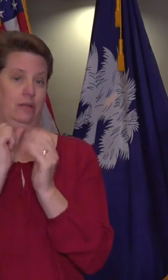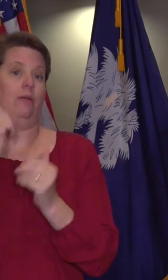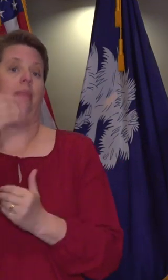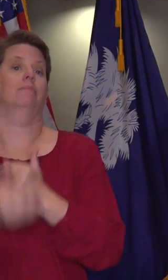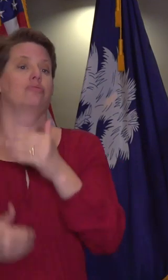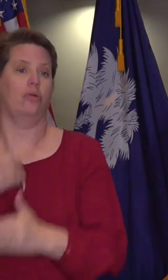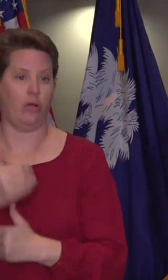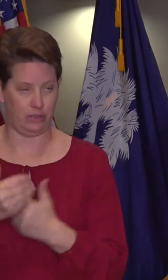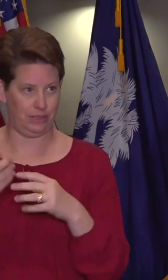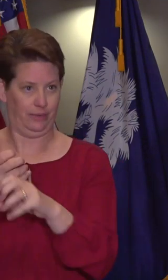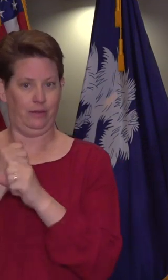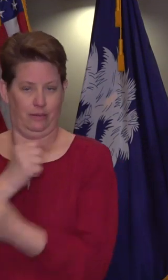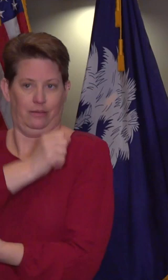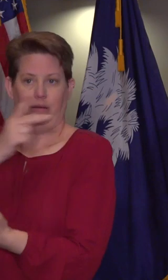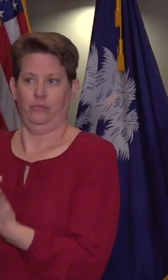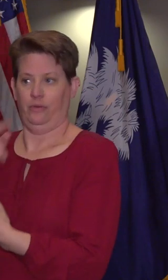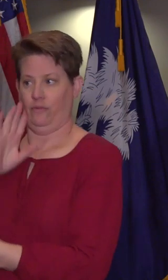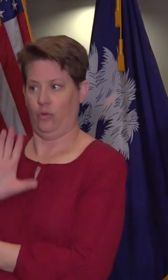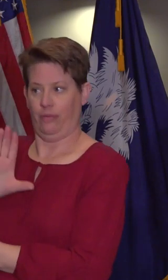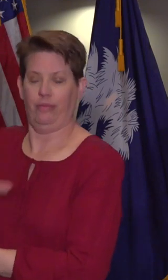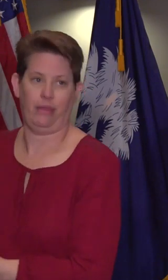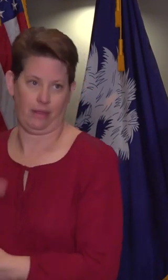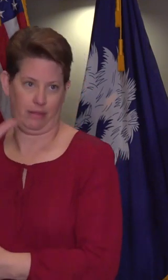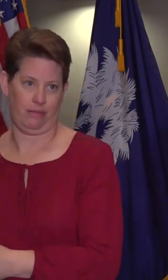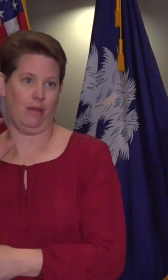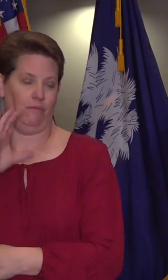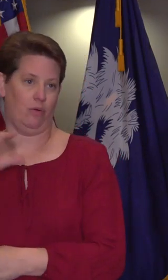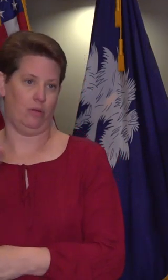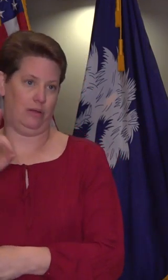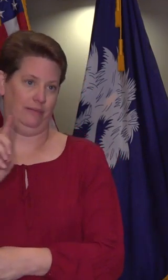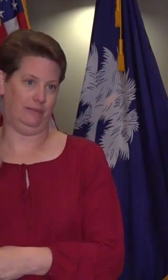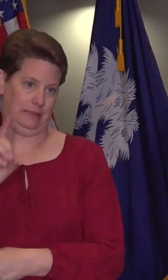process for their approvals for the FDA.